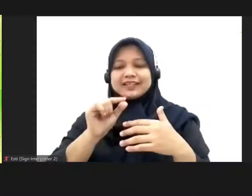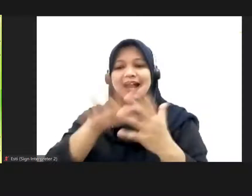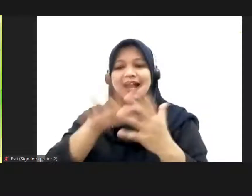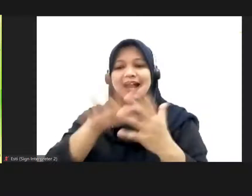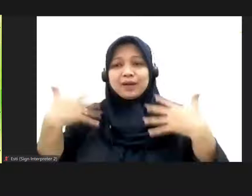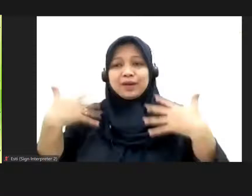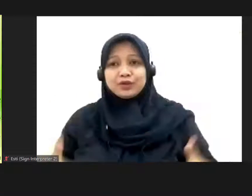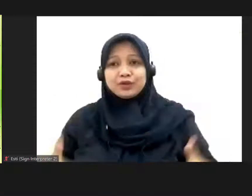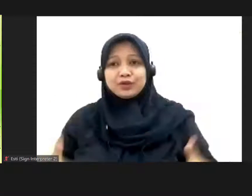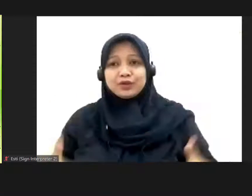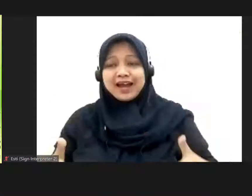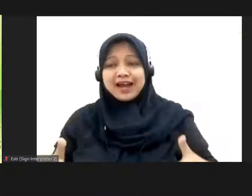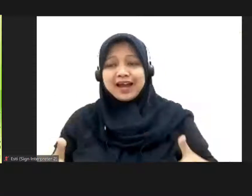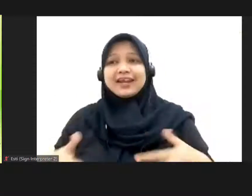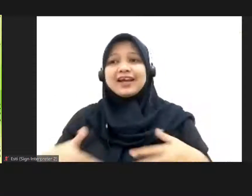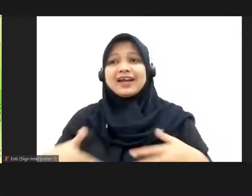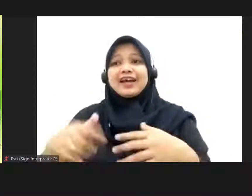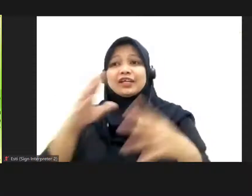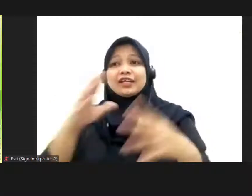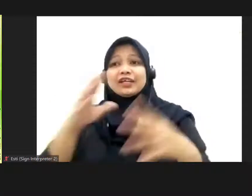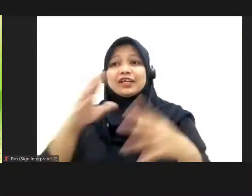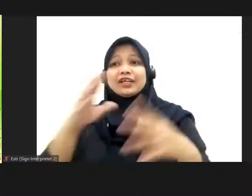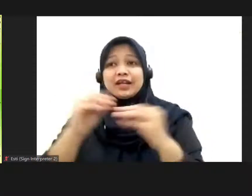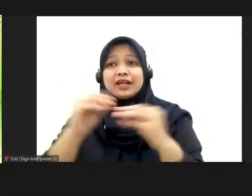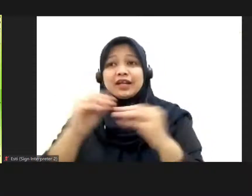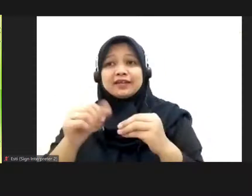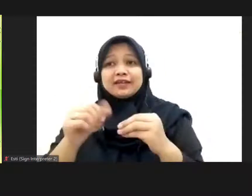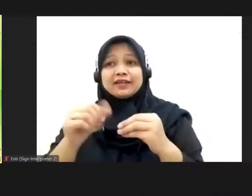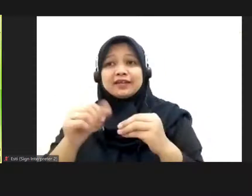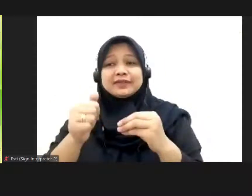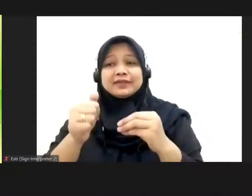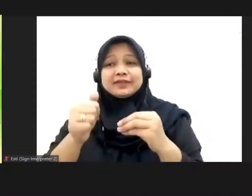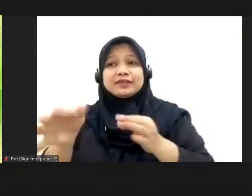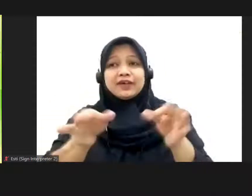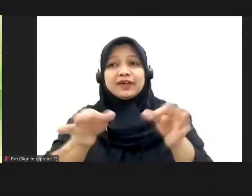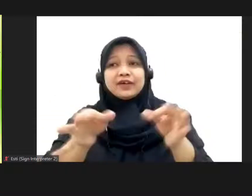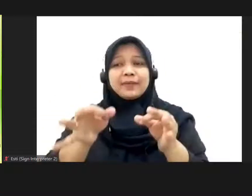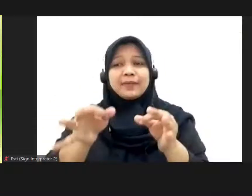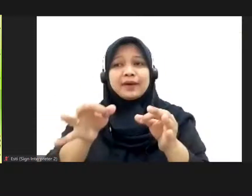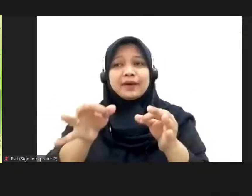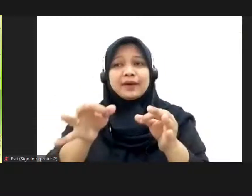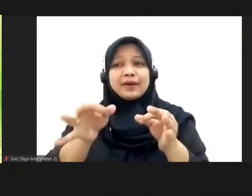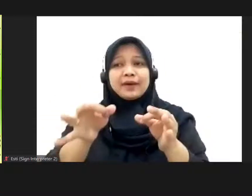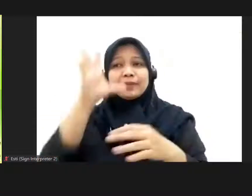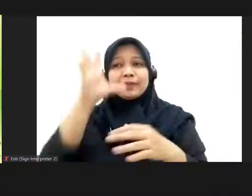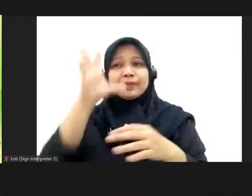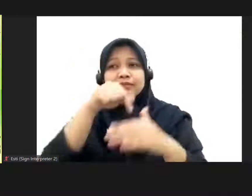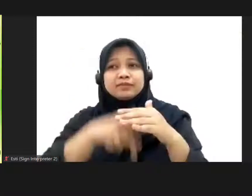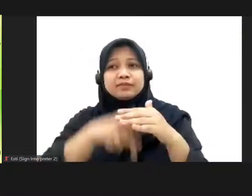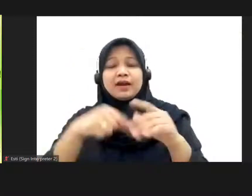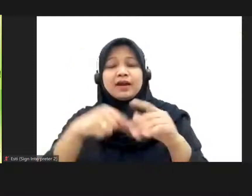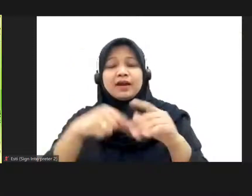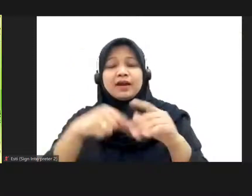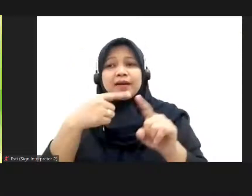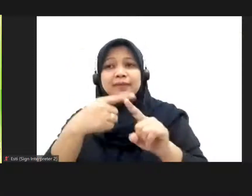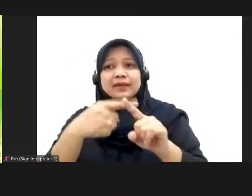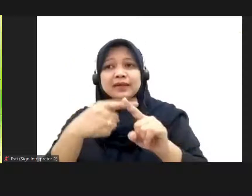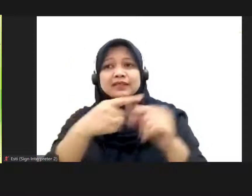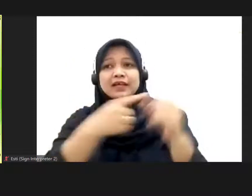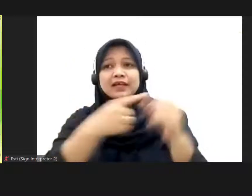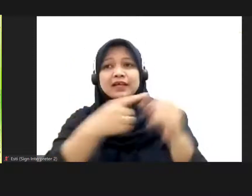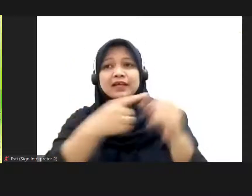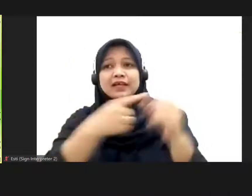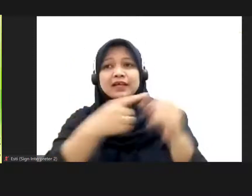coordination can also be translated as a proper understanding and skill on the community that we are serving, understanding the